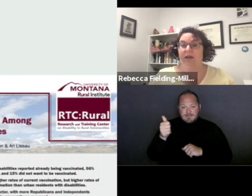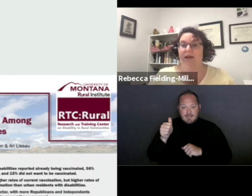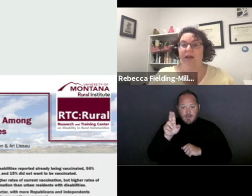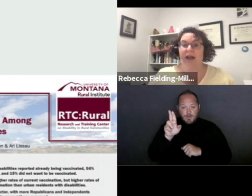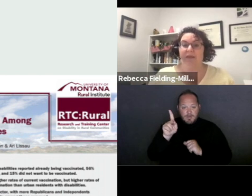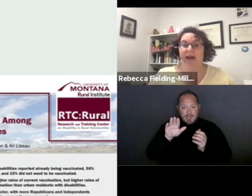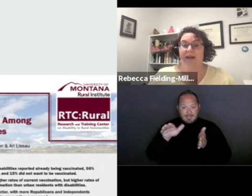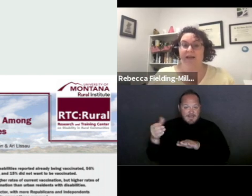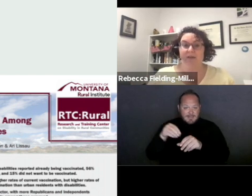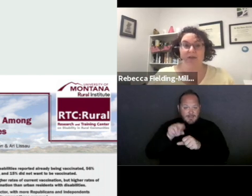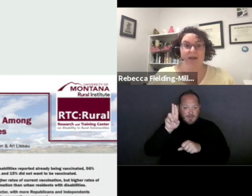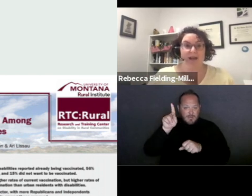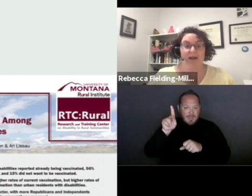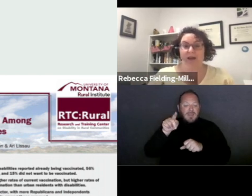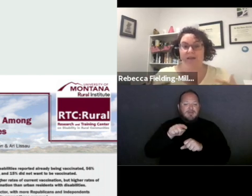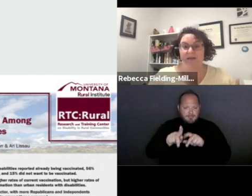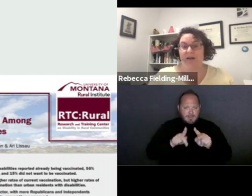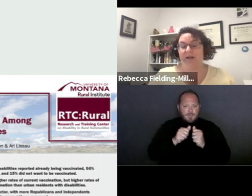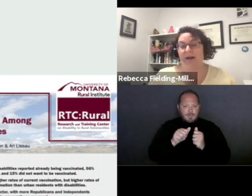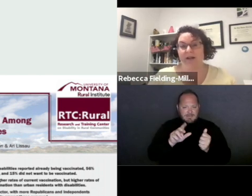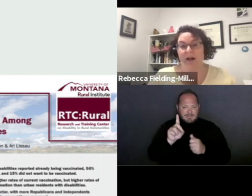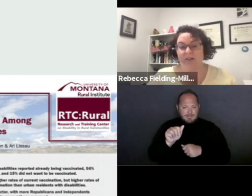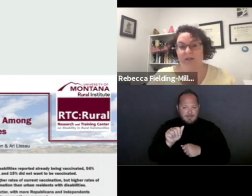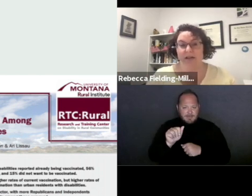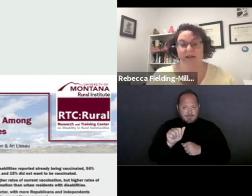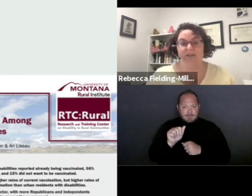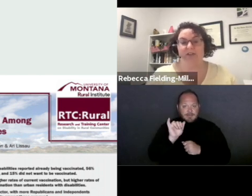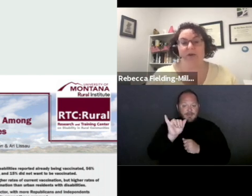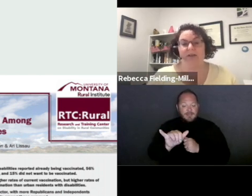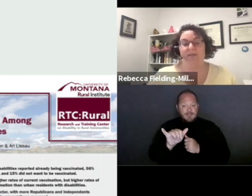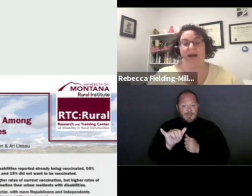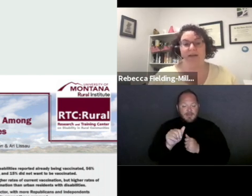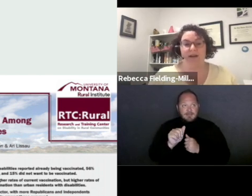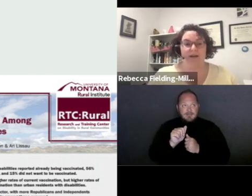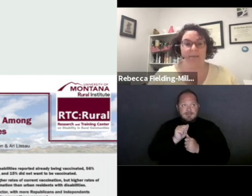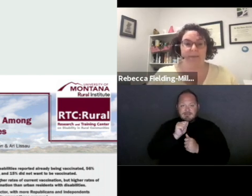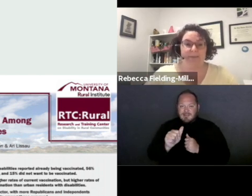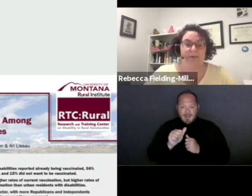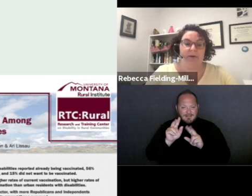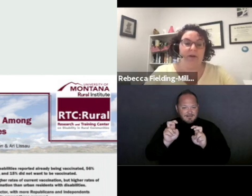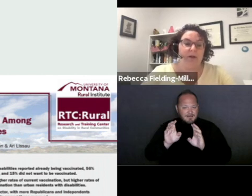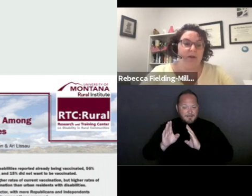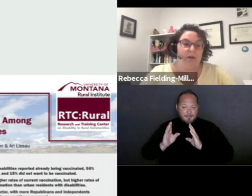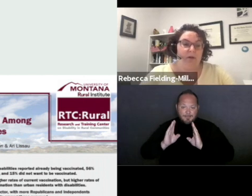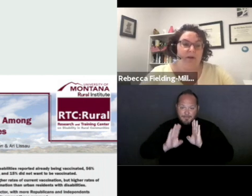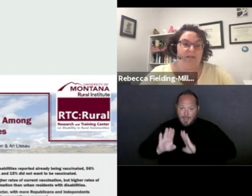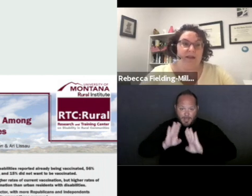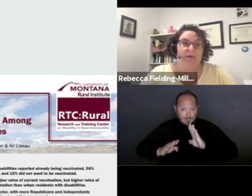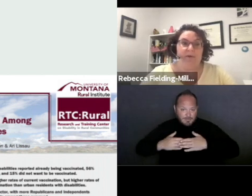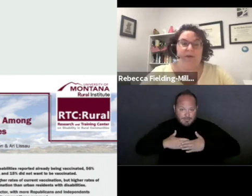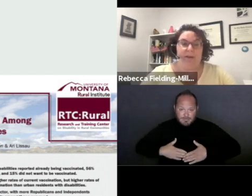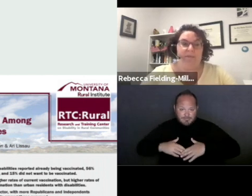disabilities. And that is, again, not necessarily biological. It has to do with the fact that people who